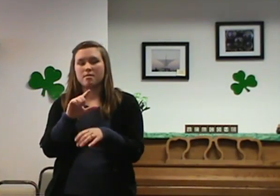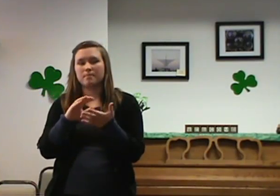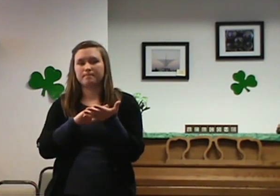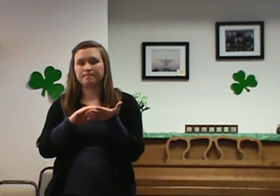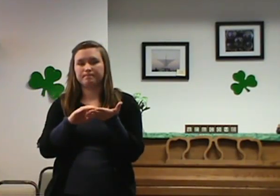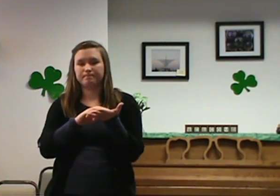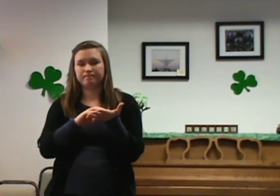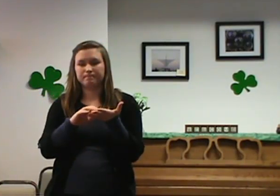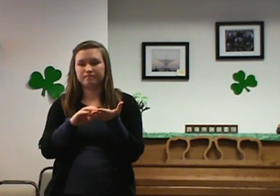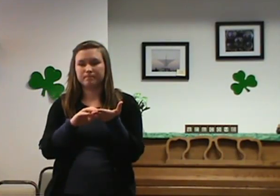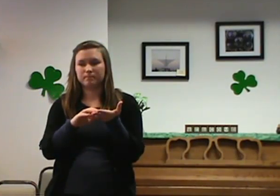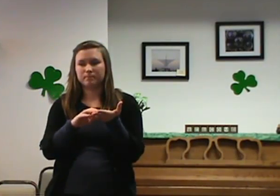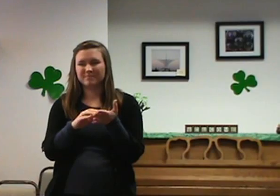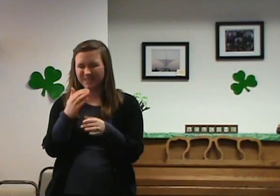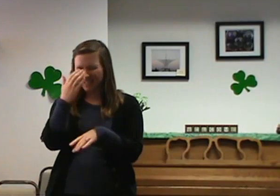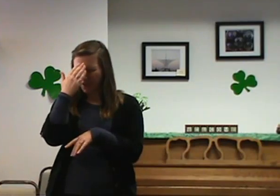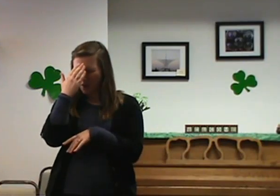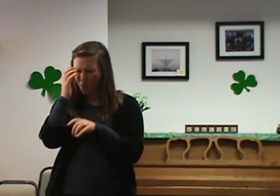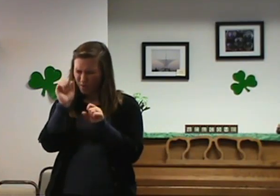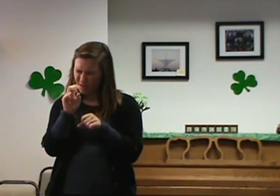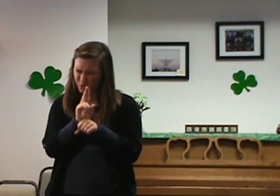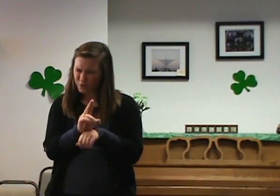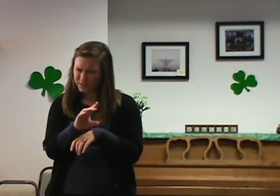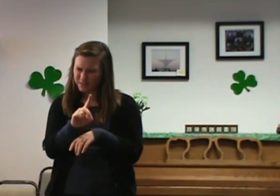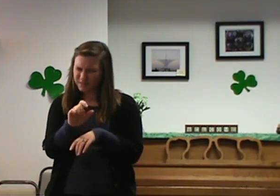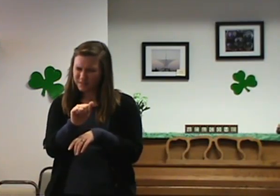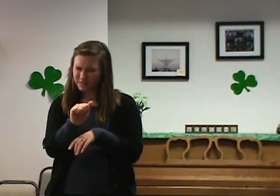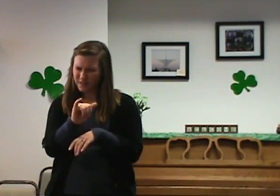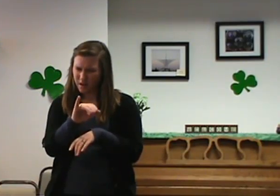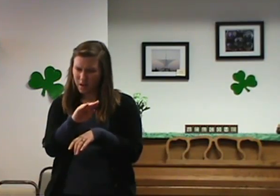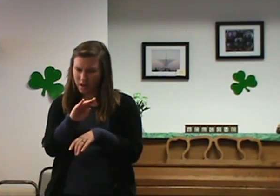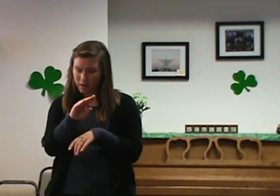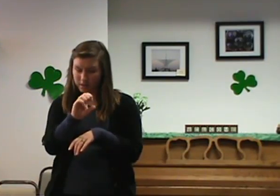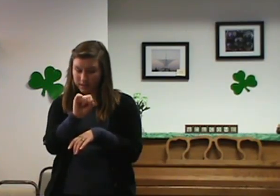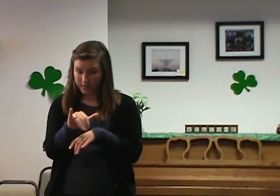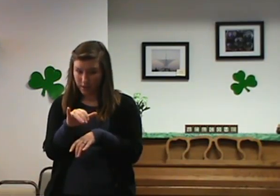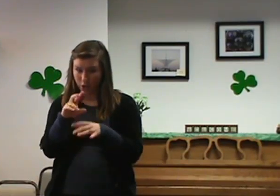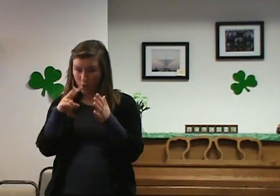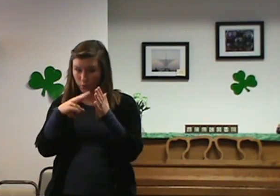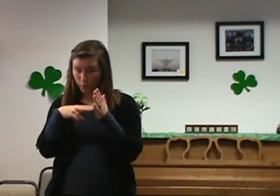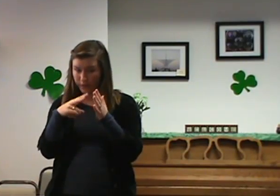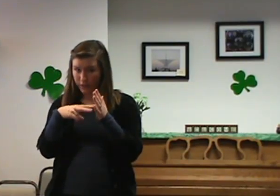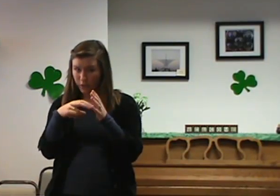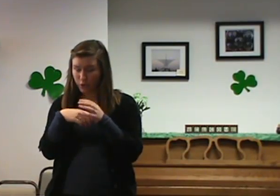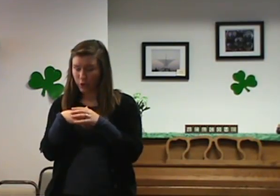like a Daisy, the Daisy reader into that. It would depend on,